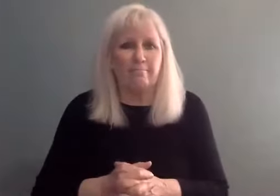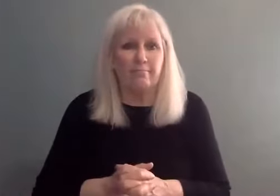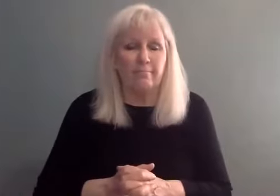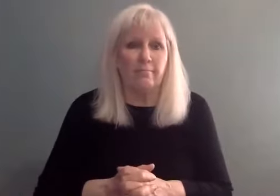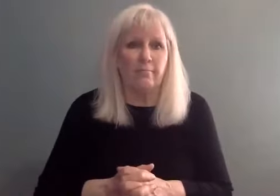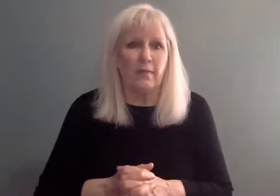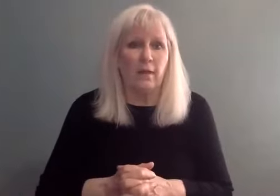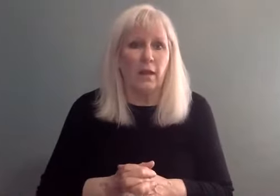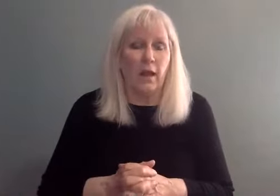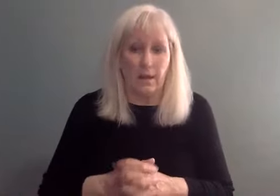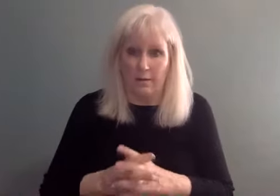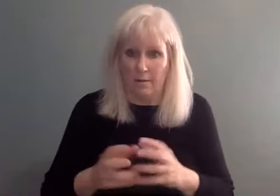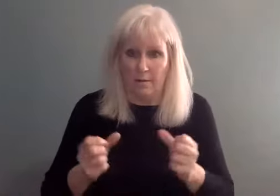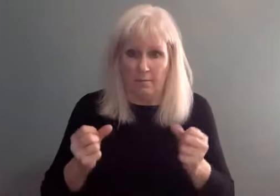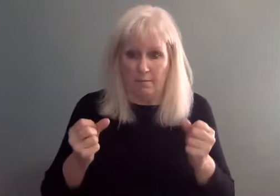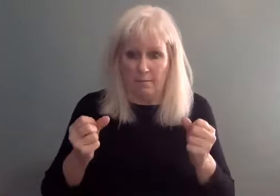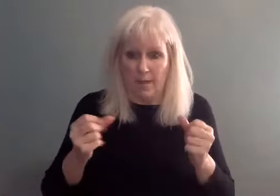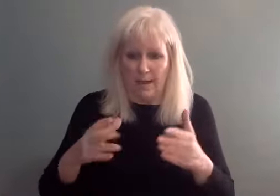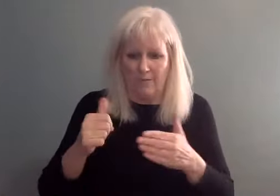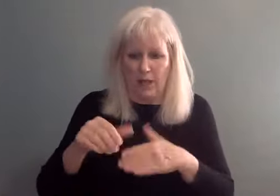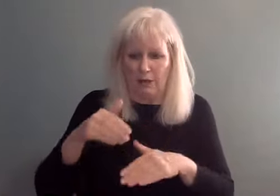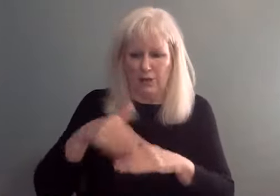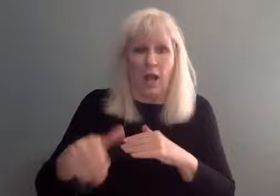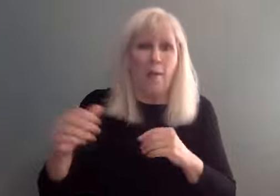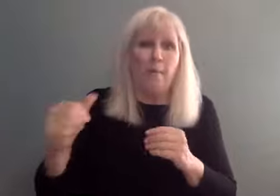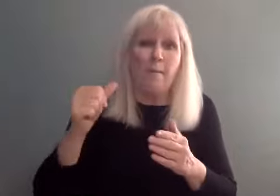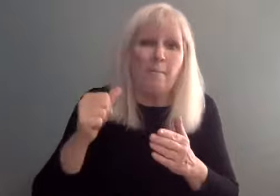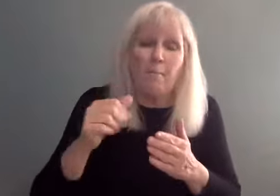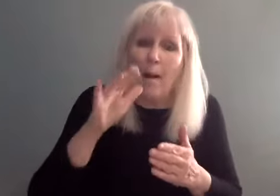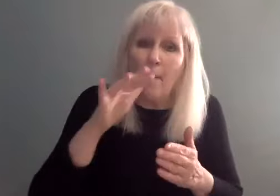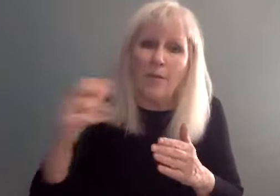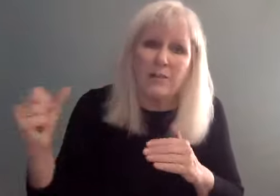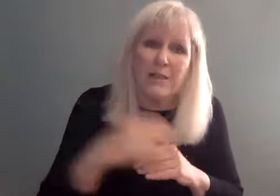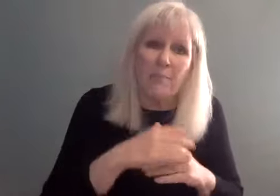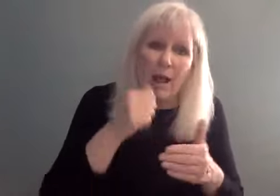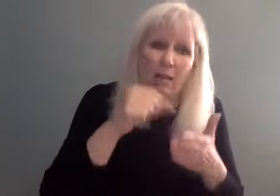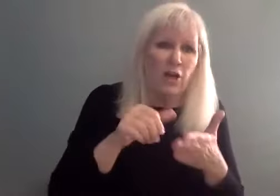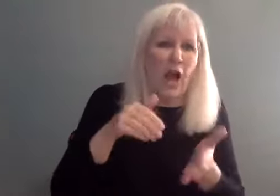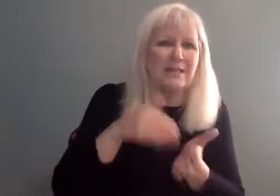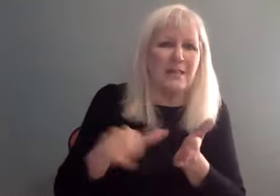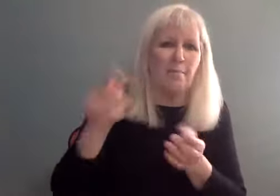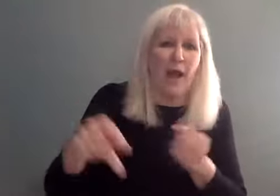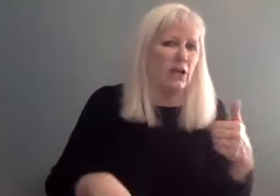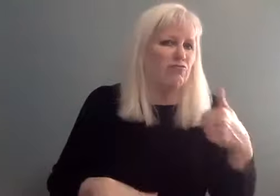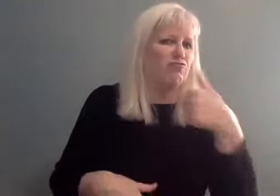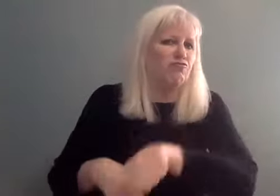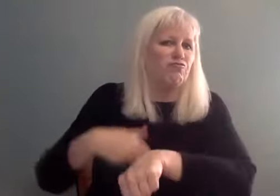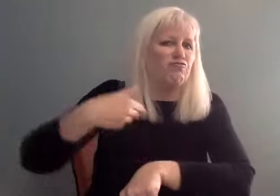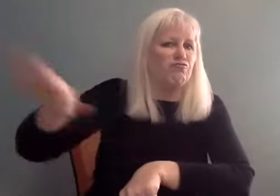And my mother would always send me a Valentine present. And when I was working in the French Quarter, and she knew of